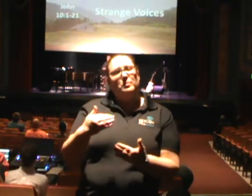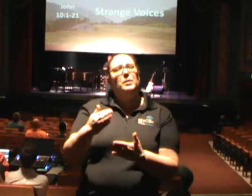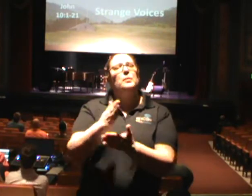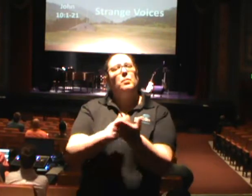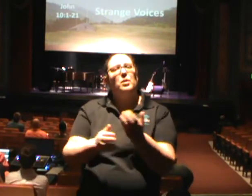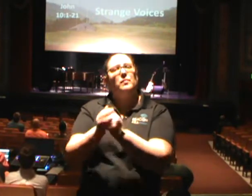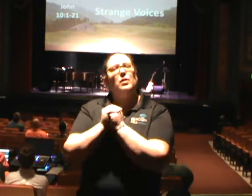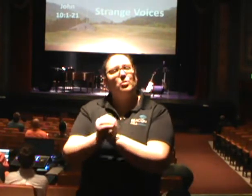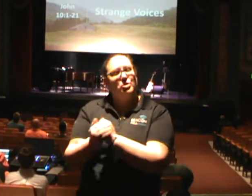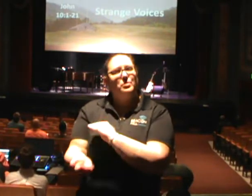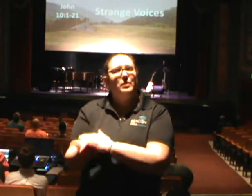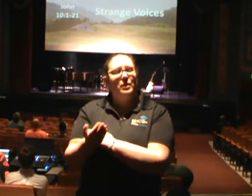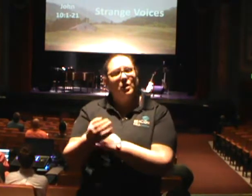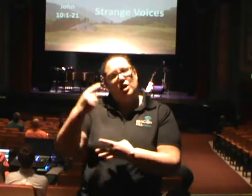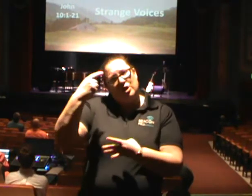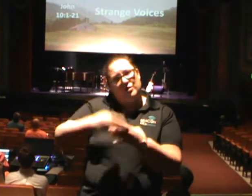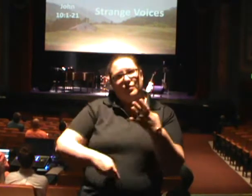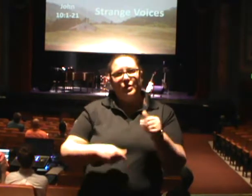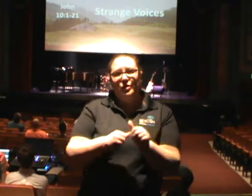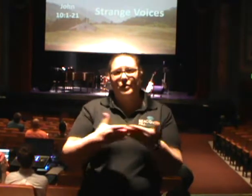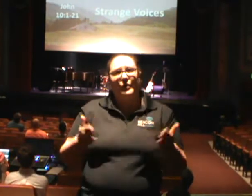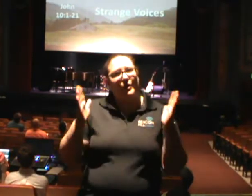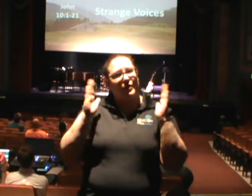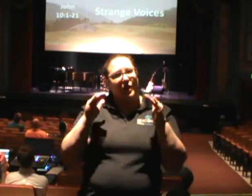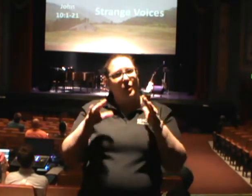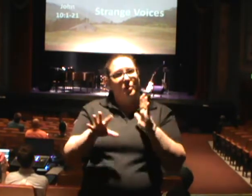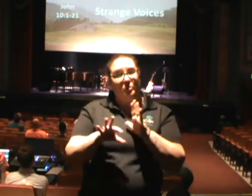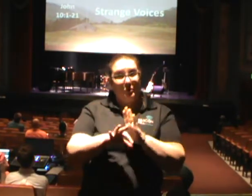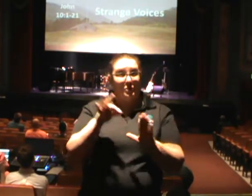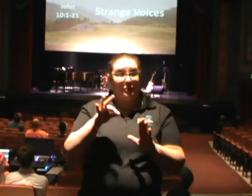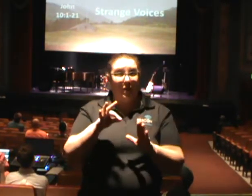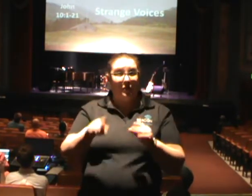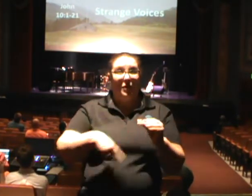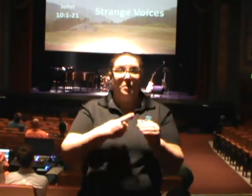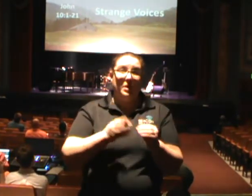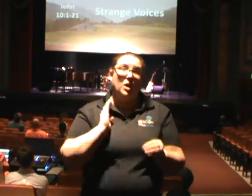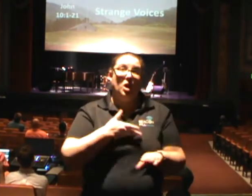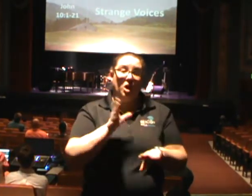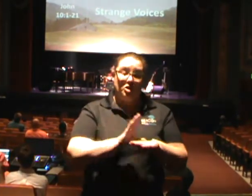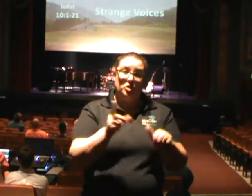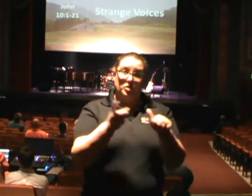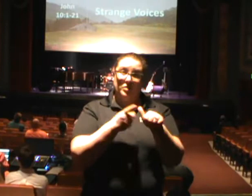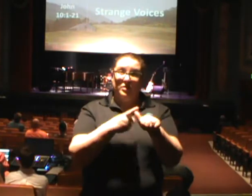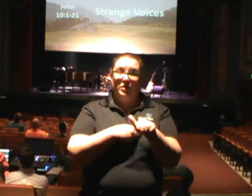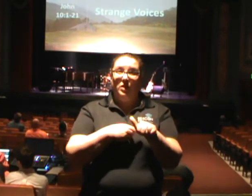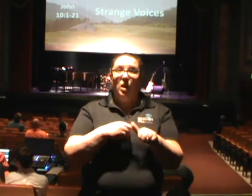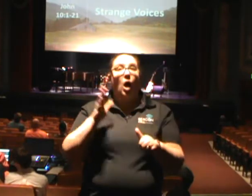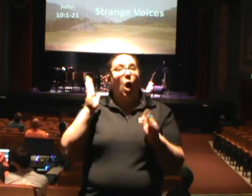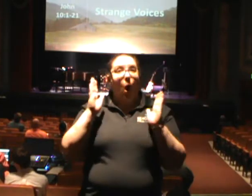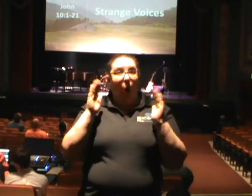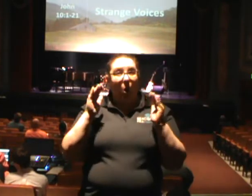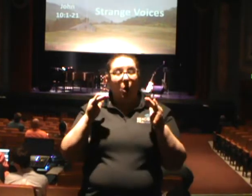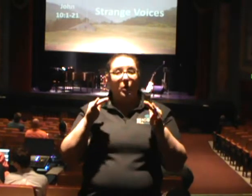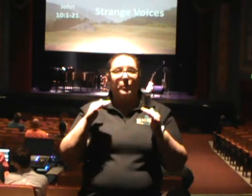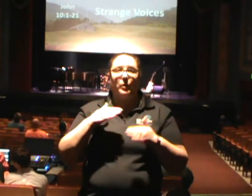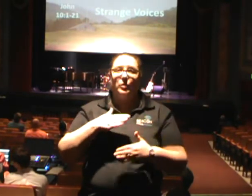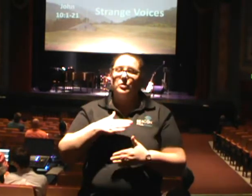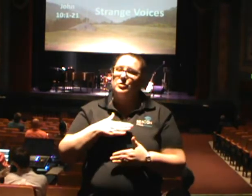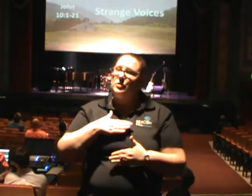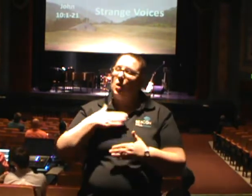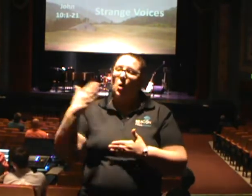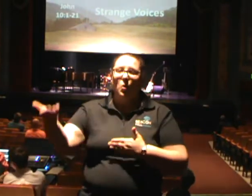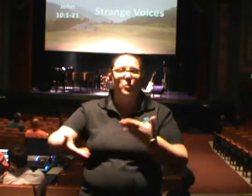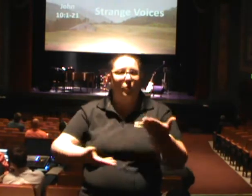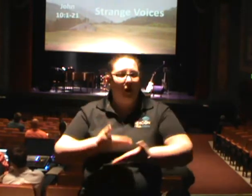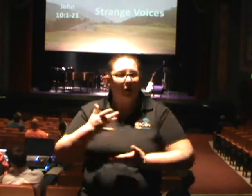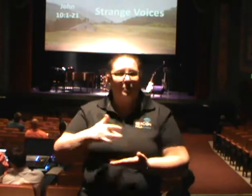morning. There's a couple of things I hope that you find out about us here at Beacon Hill Church. One, I hope that you are warmly welcome here when you came. I hope that